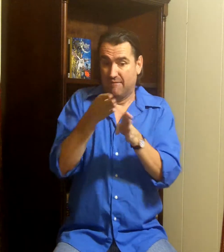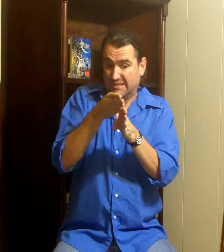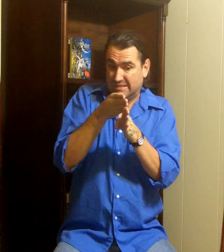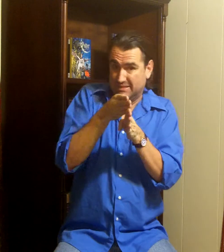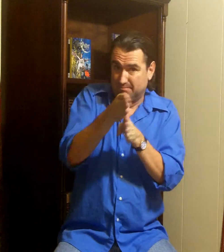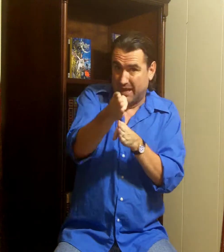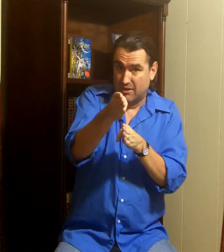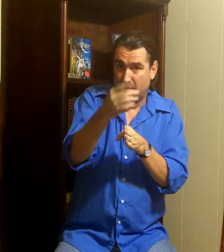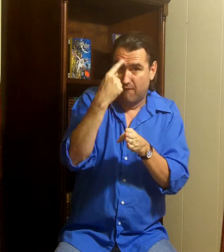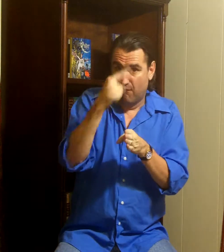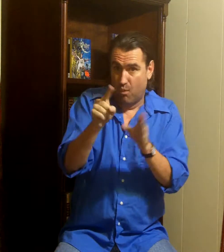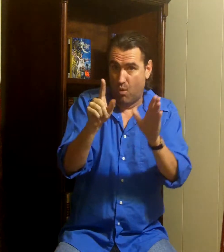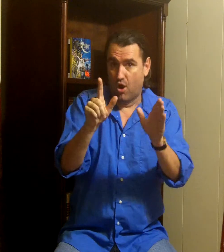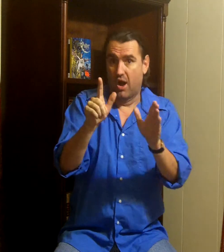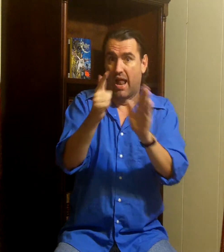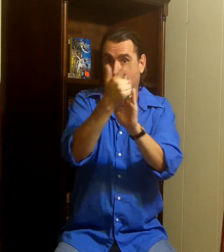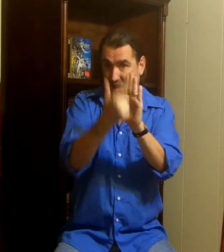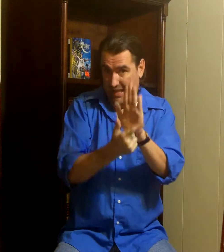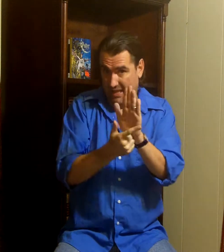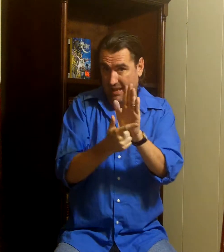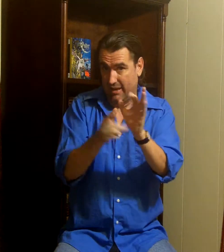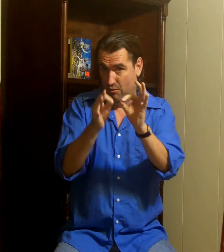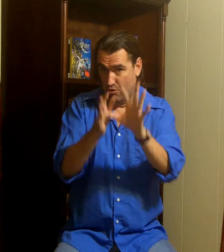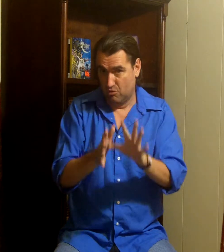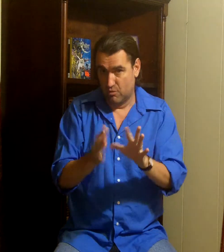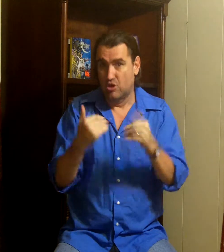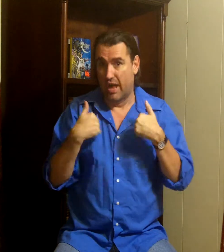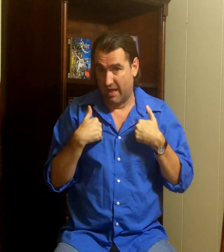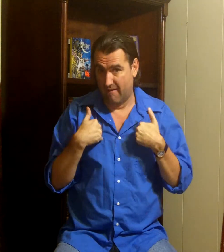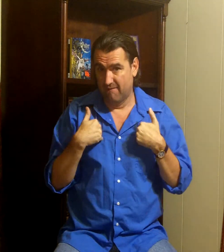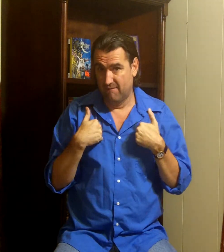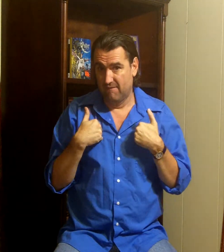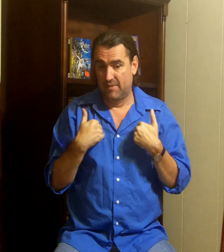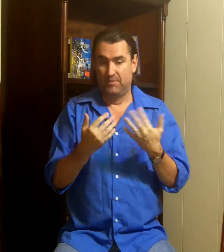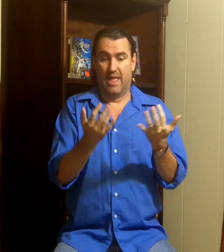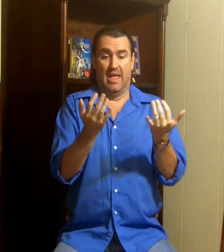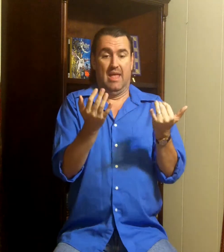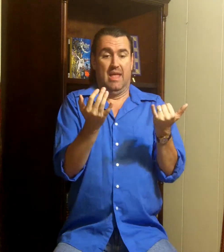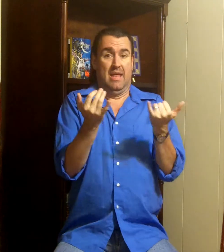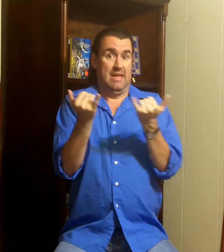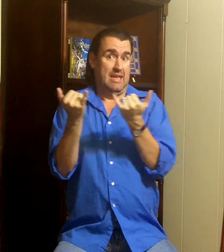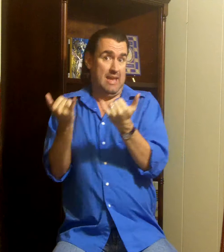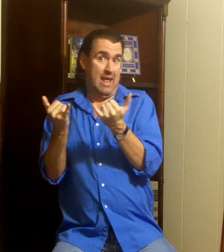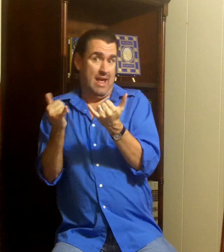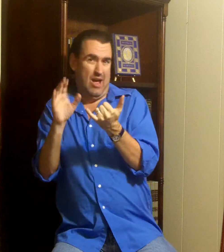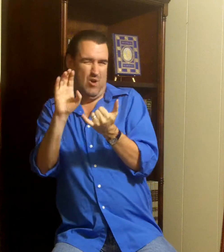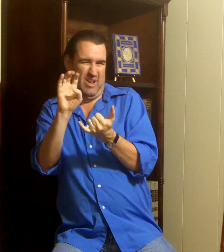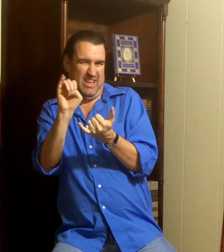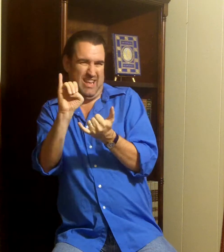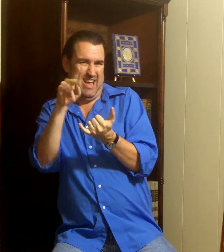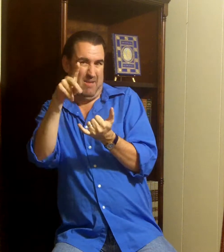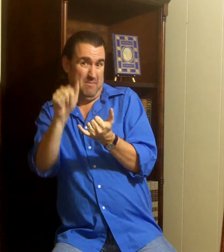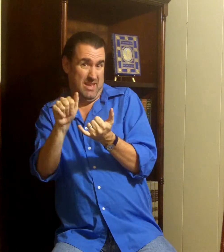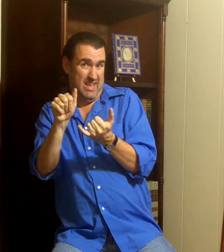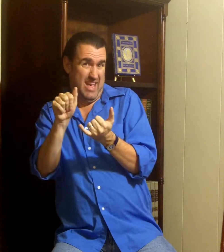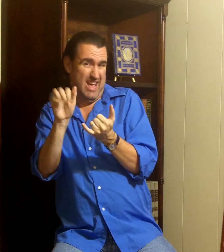legal interpreters, and now the EIPA has become sort of a specialist